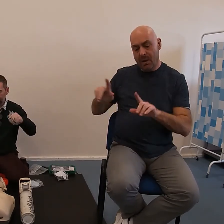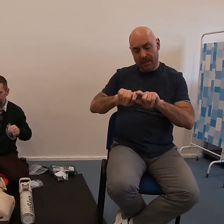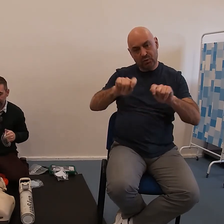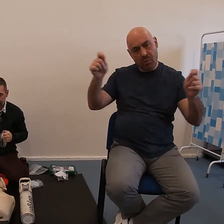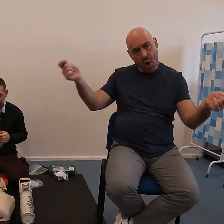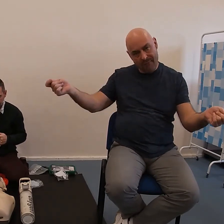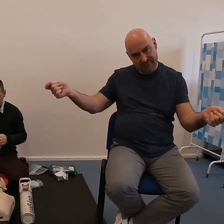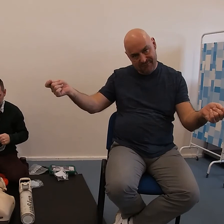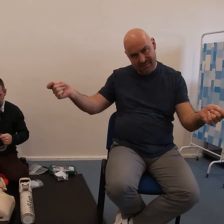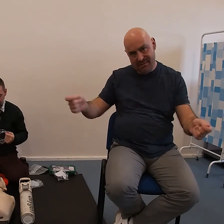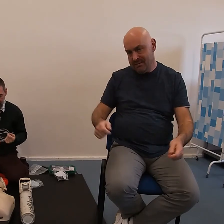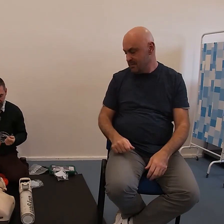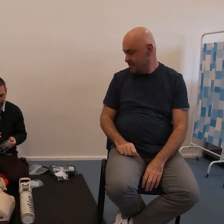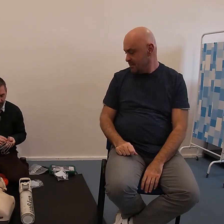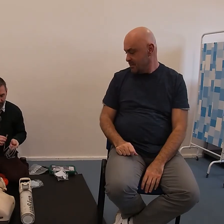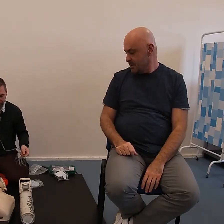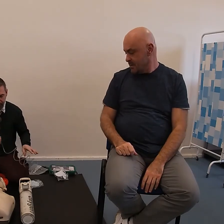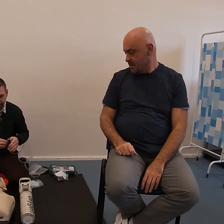off.